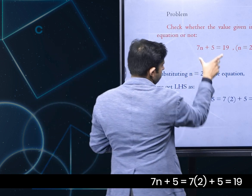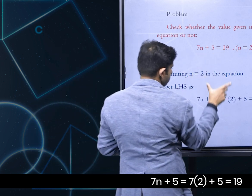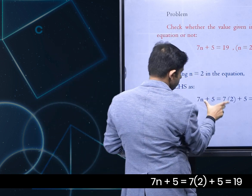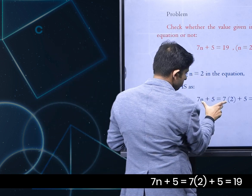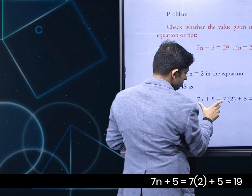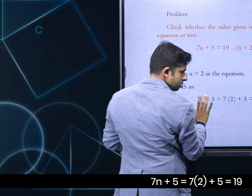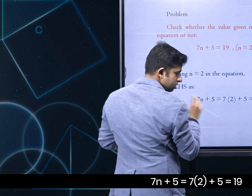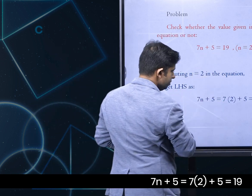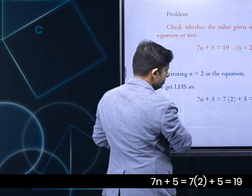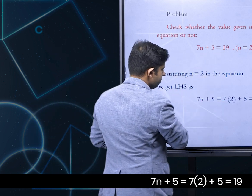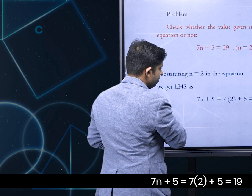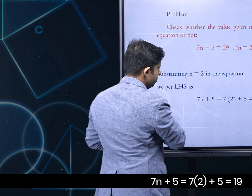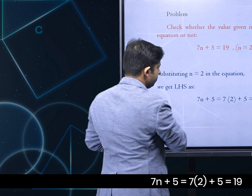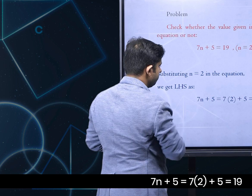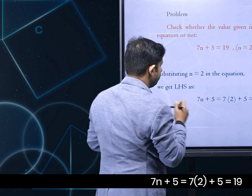7n plus 5 is equal to